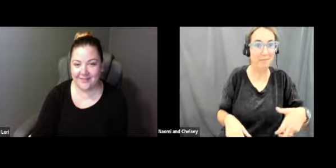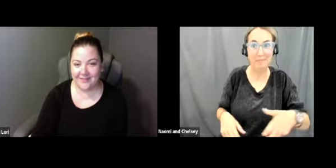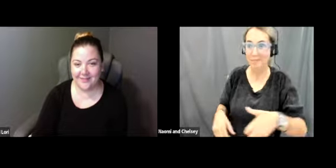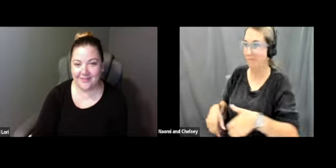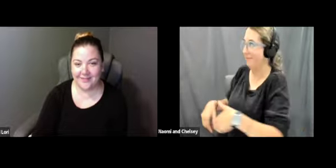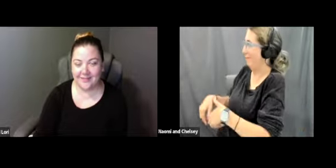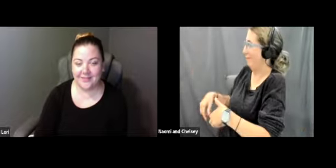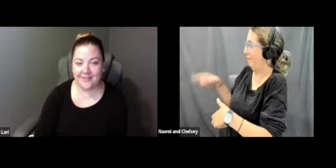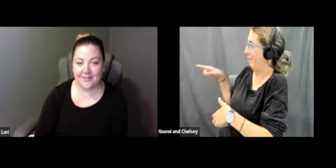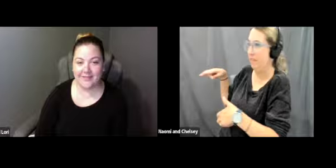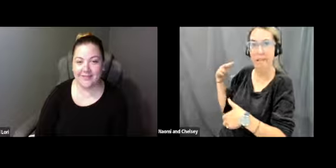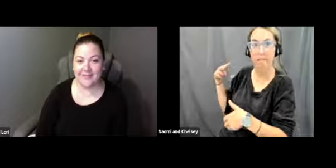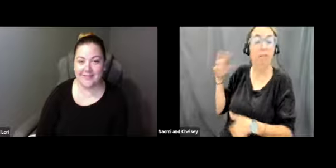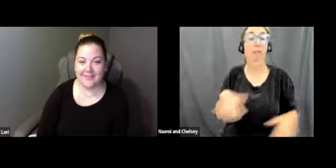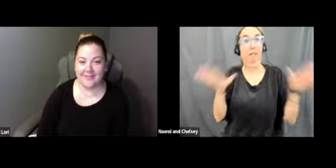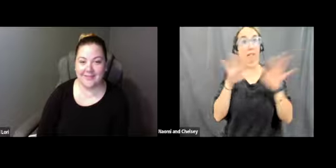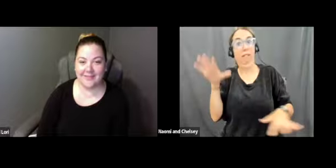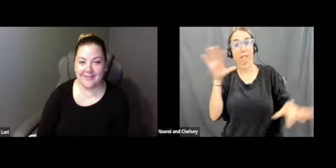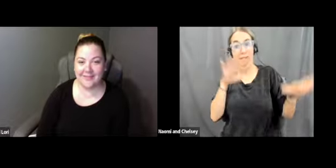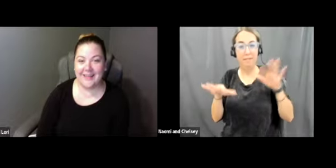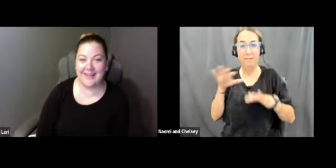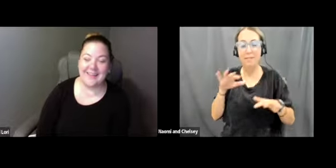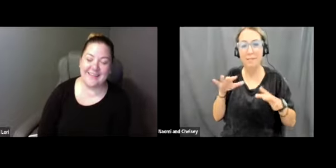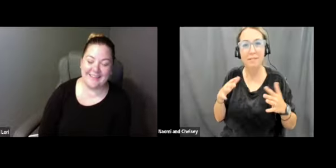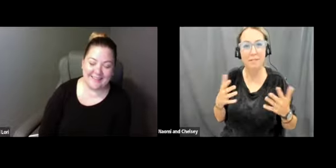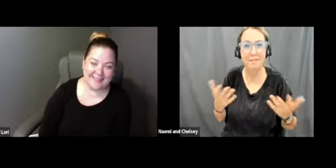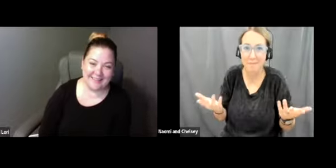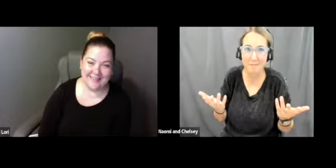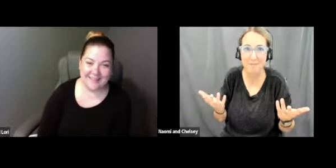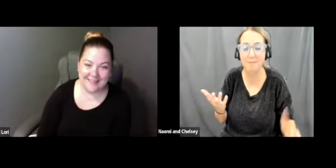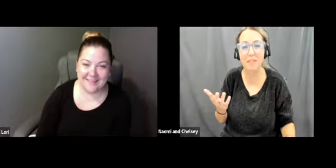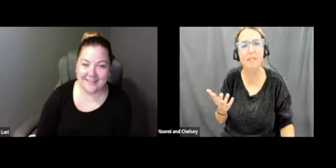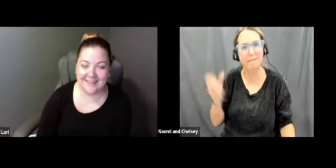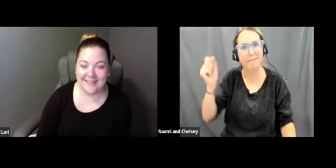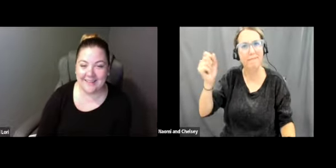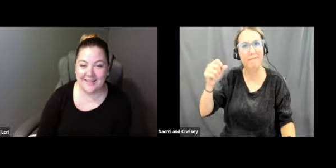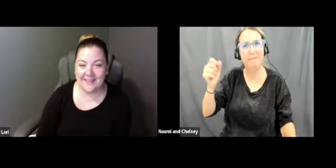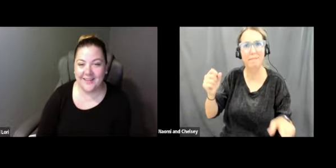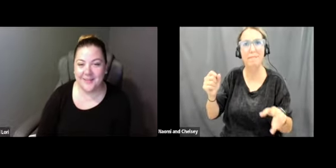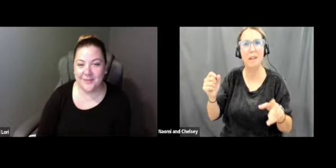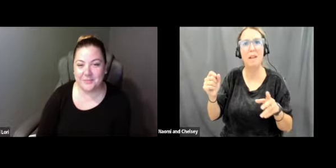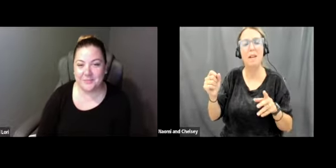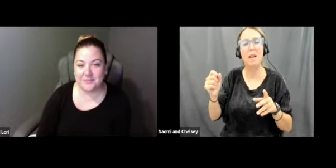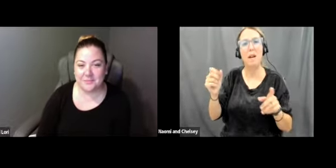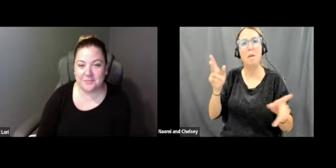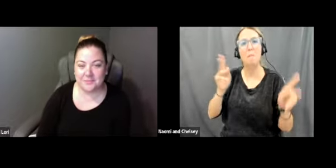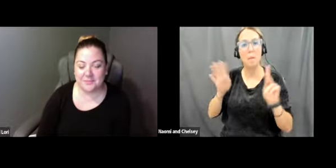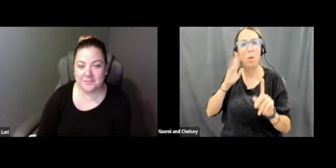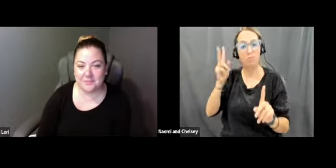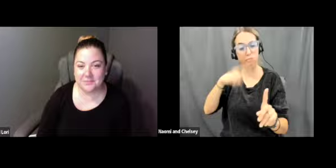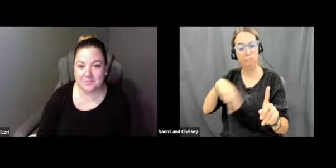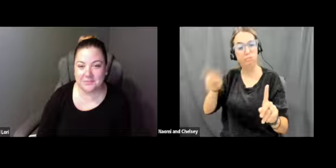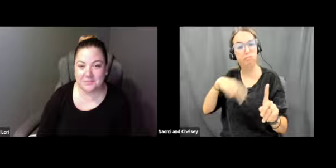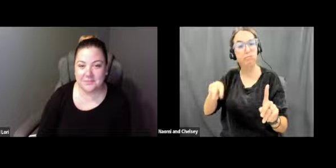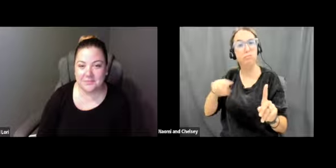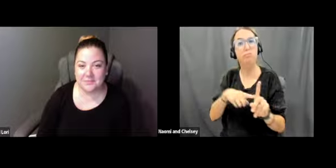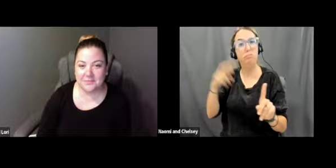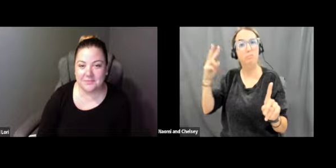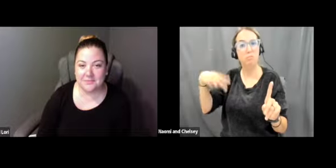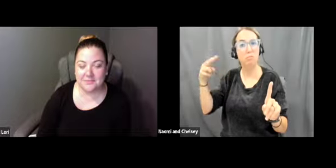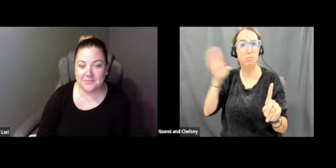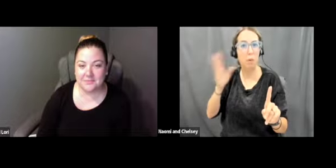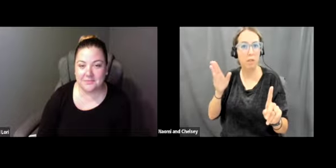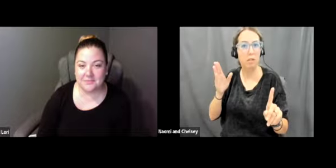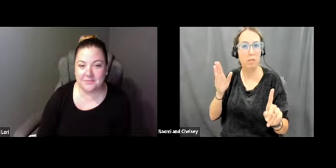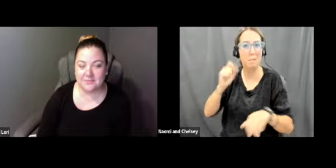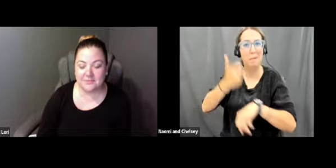that, yeah, people absolutely judge you based on how you look. And I know that Lori